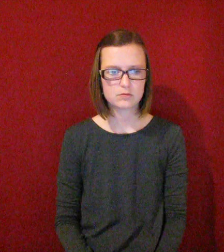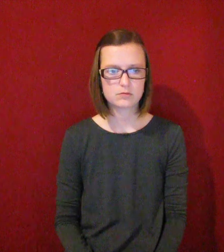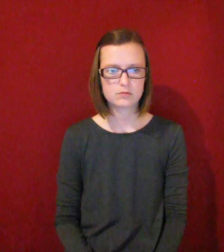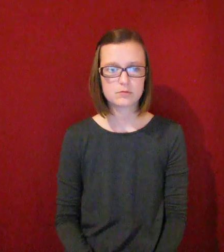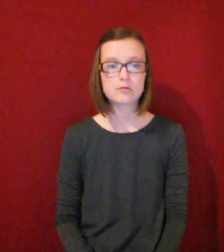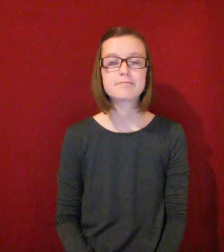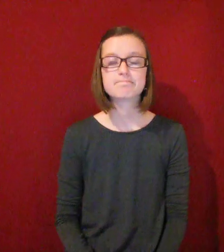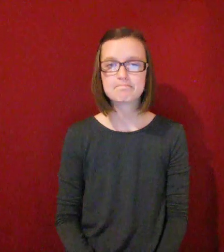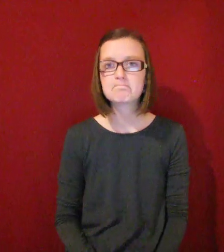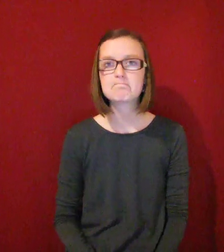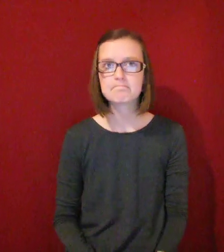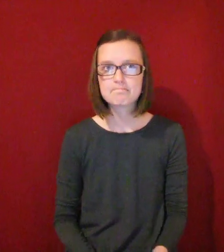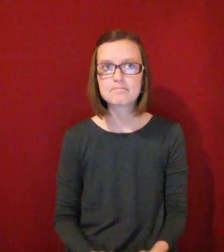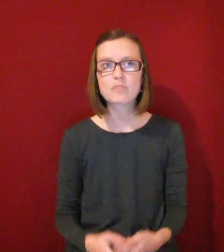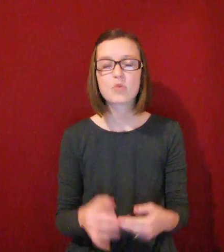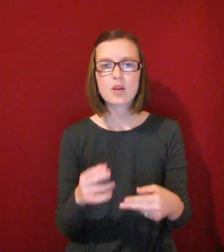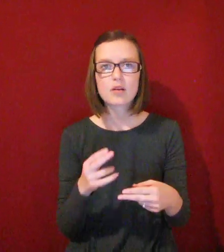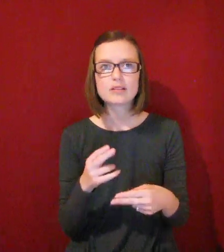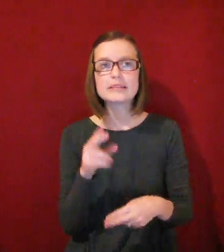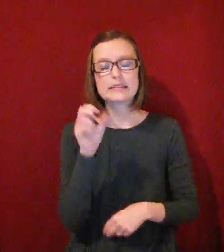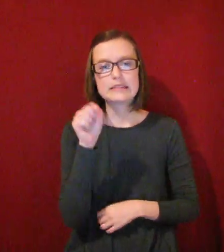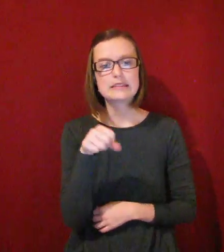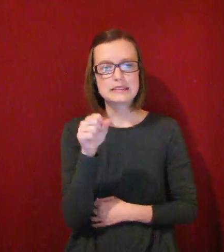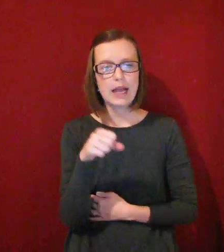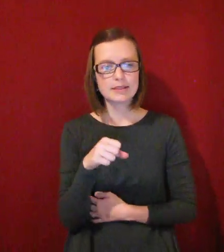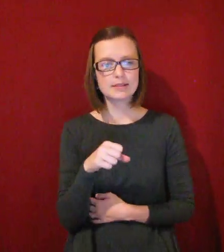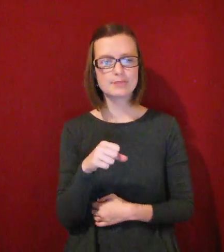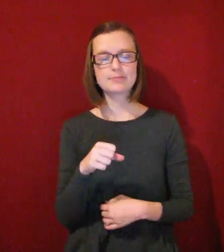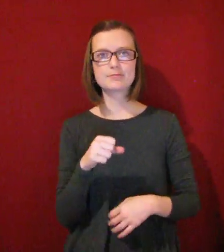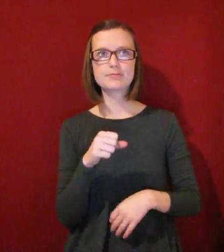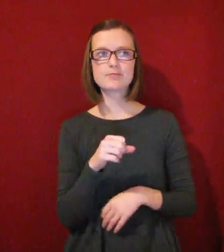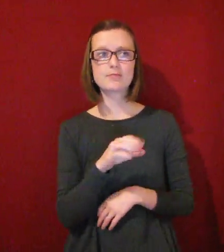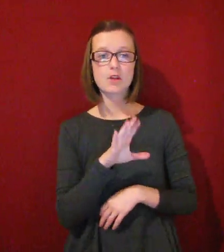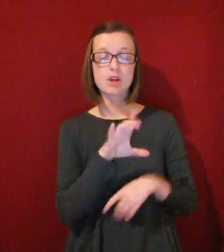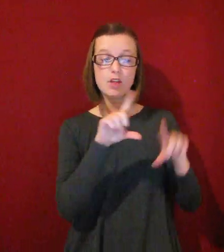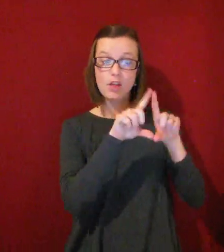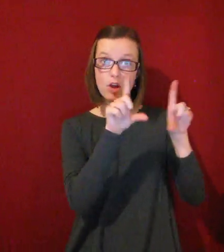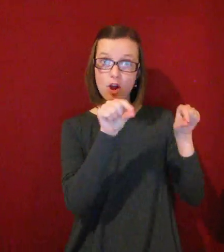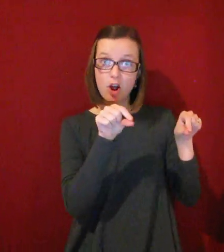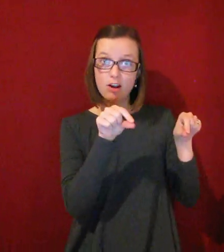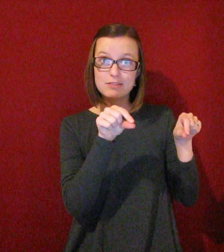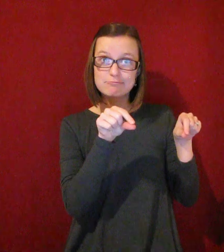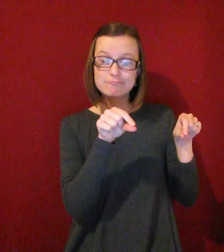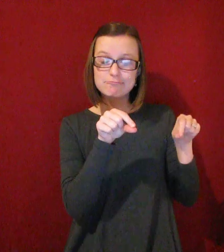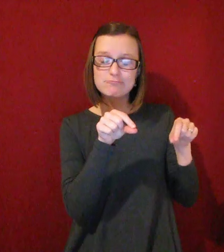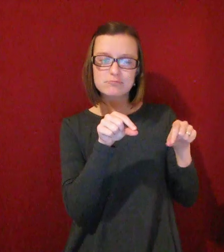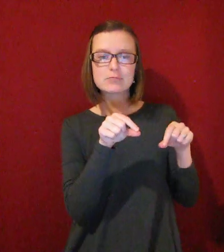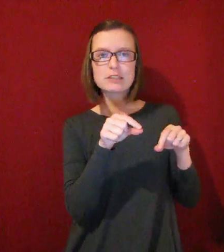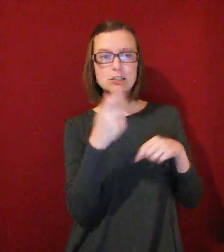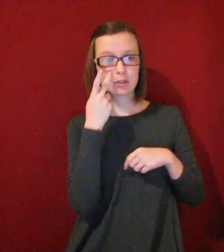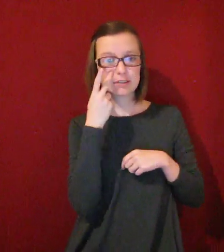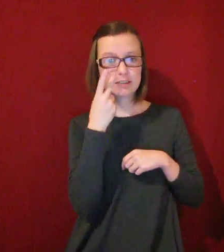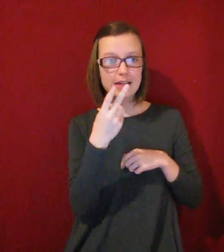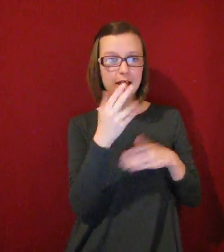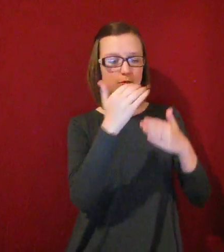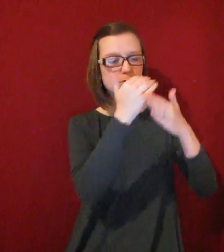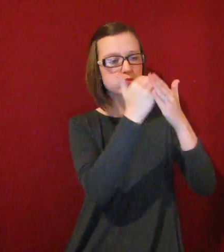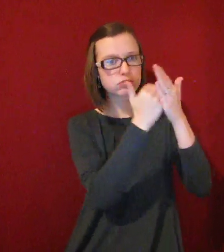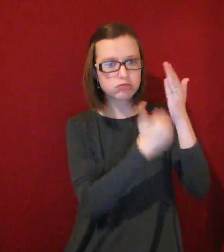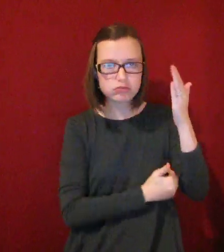Typically, they will give you, when you receive, you'll see the card in the mail, and it would give you a list of the foods that you're able